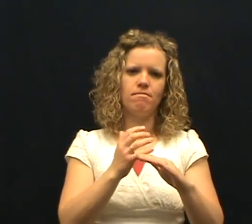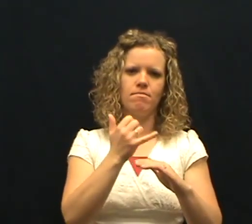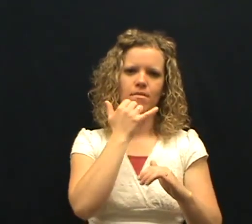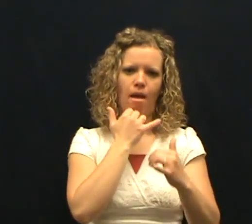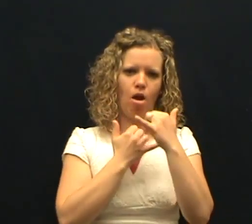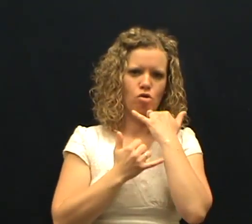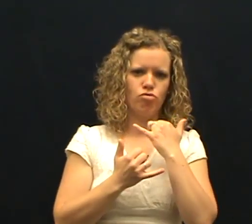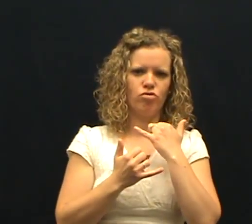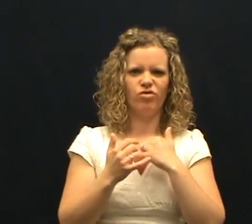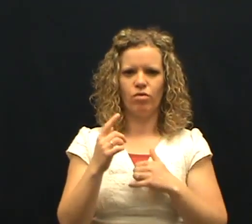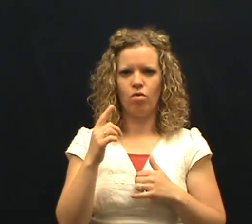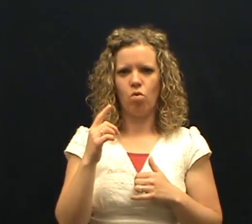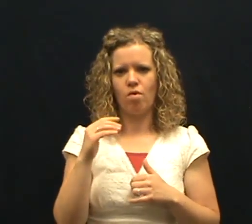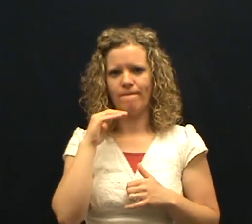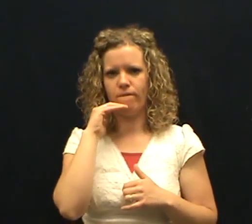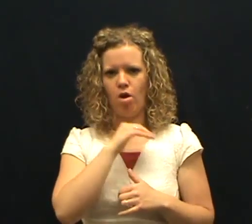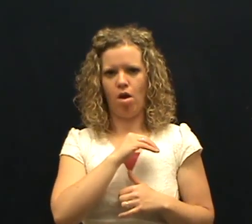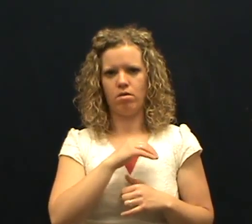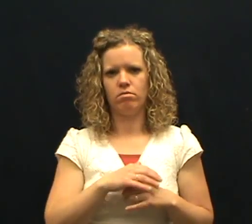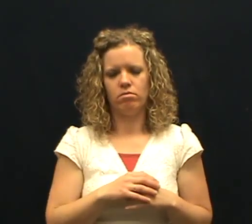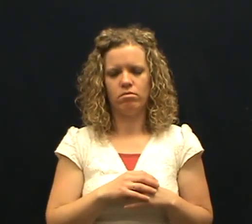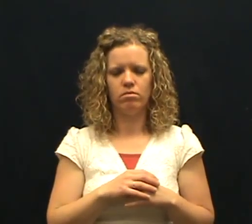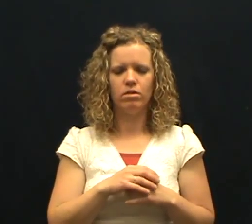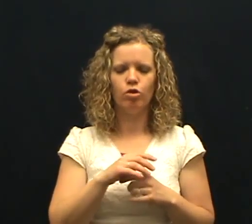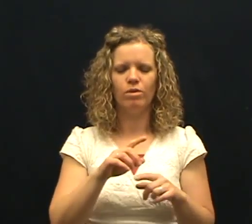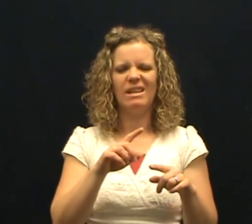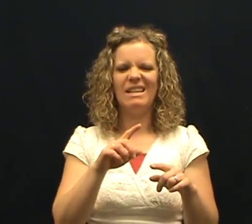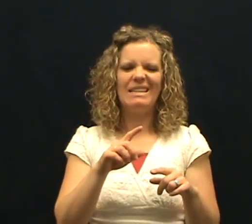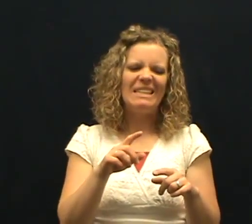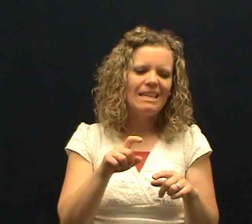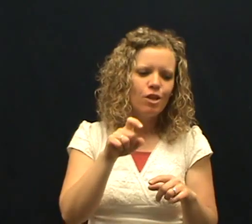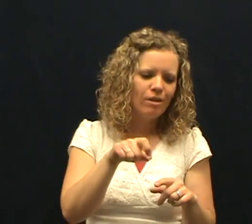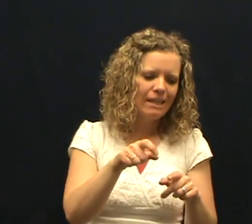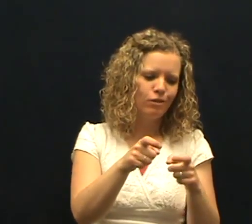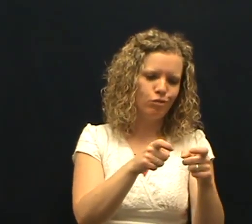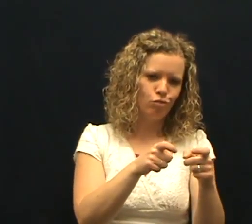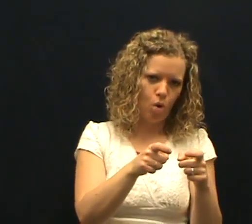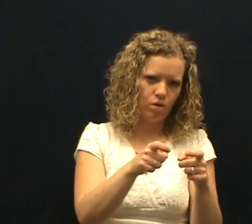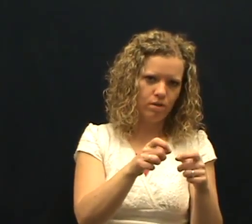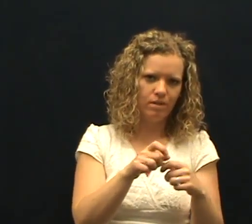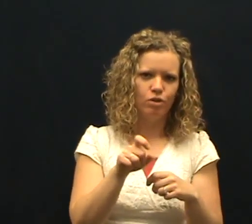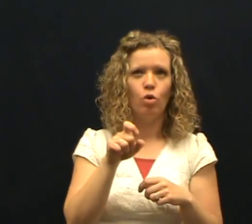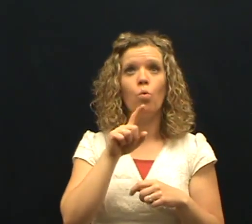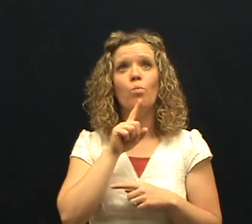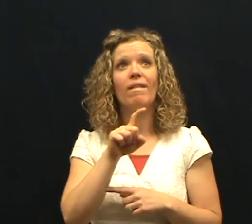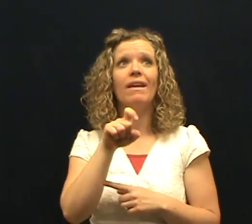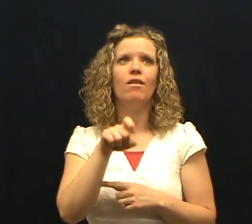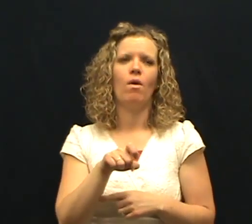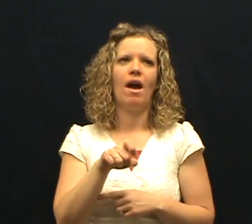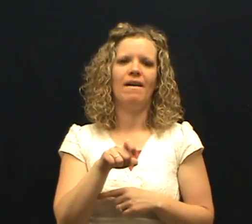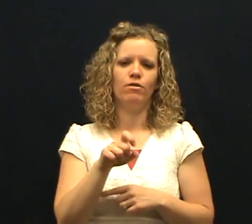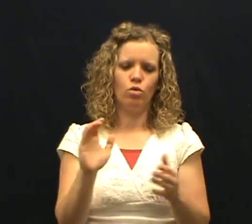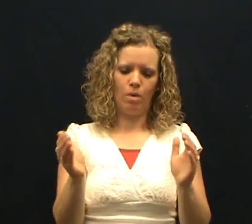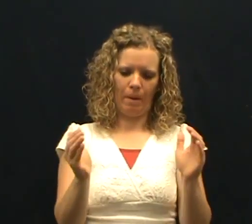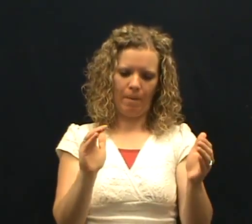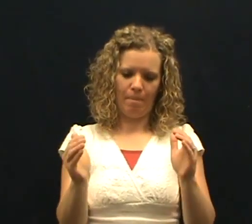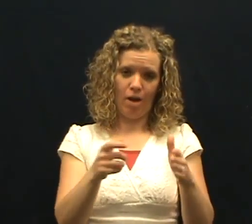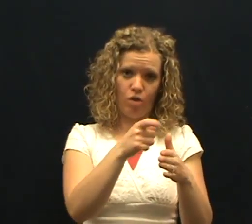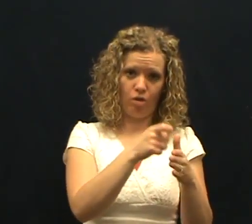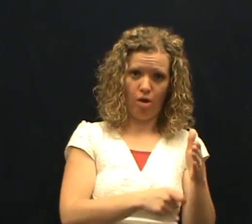need to be put in place in a certain area just aren't worth the cost. So we have to do a cost-benefit analysis to make sure that